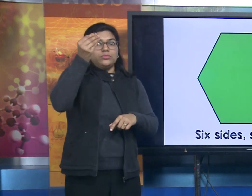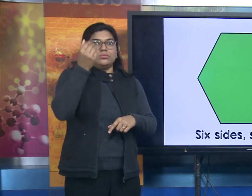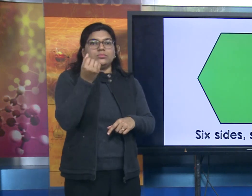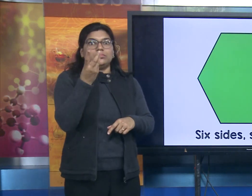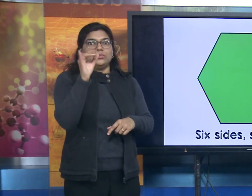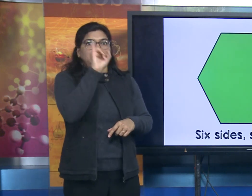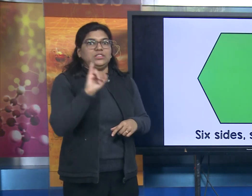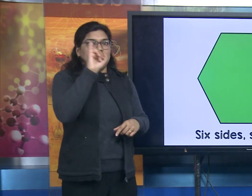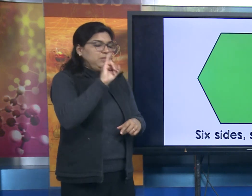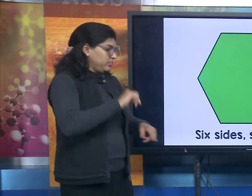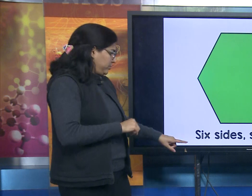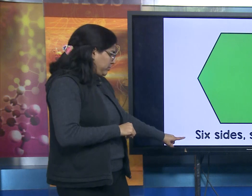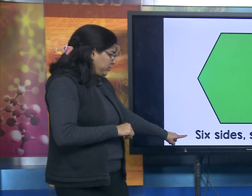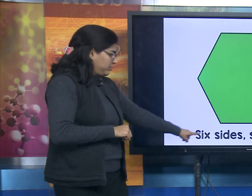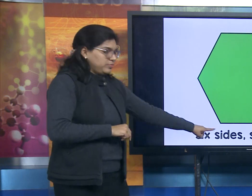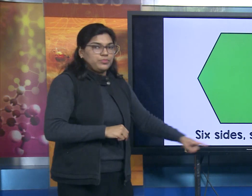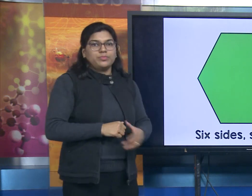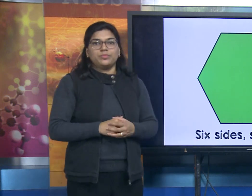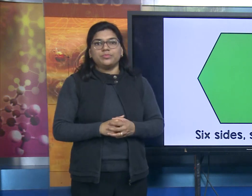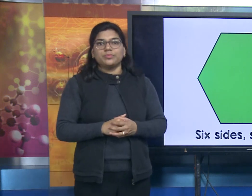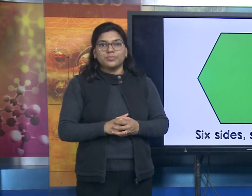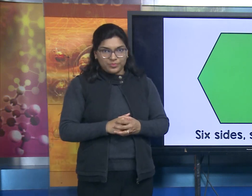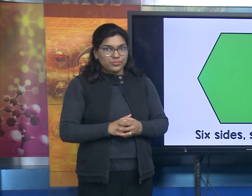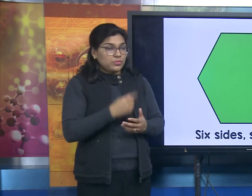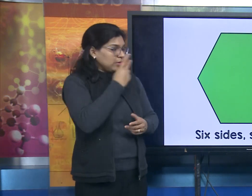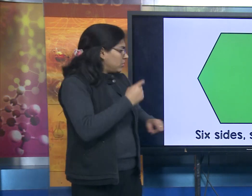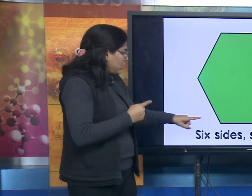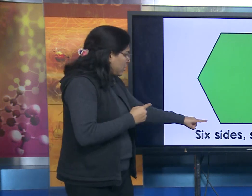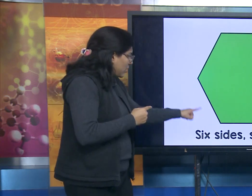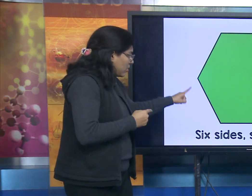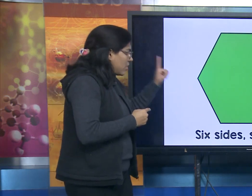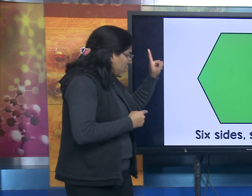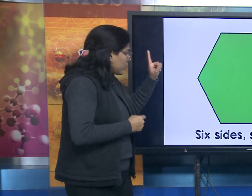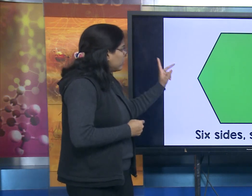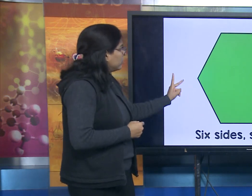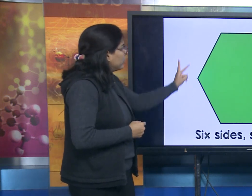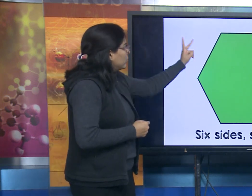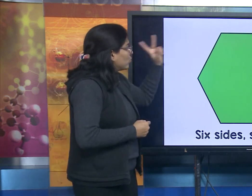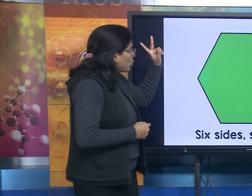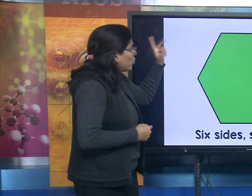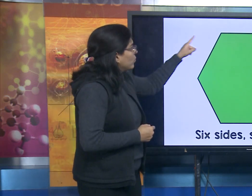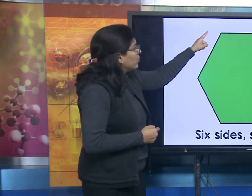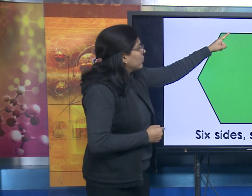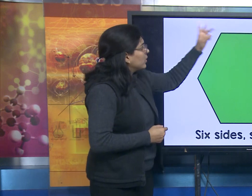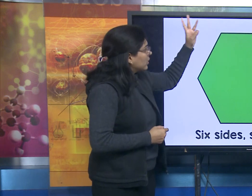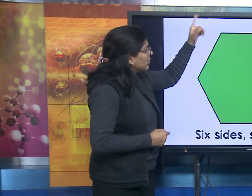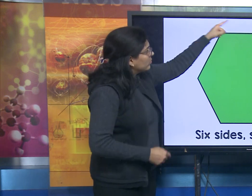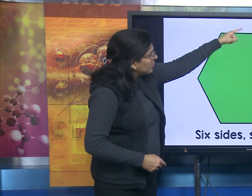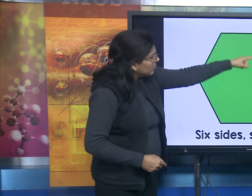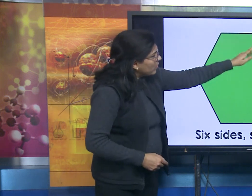Now this image has one more side, so that is why it has 6 sides. See, first side, second side,